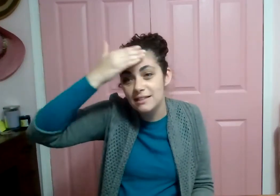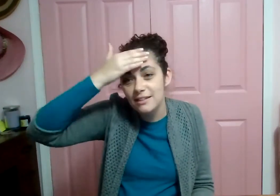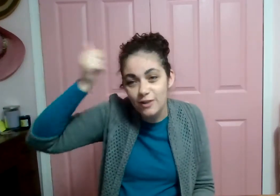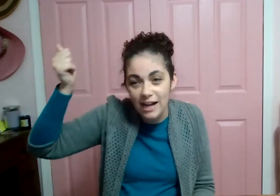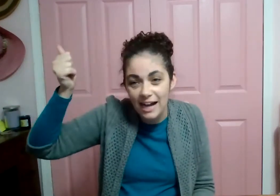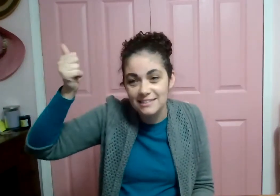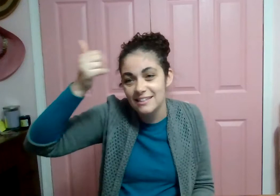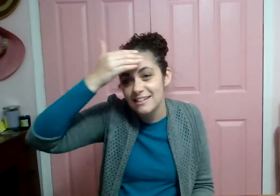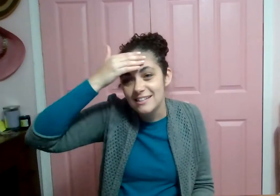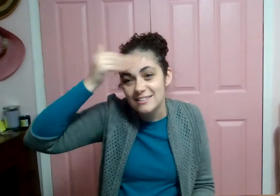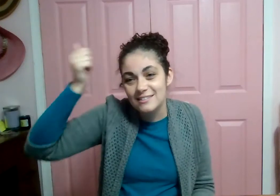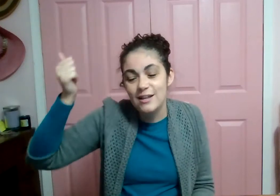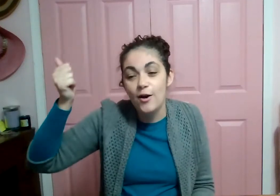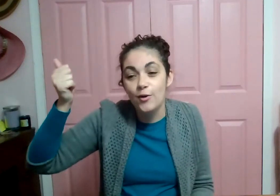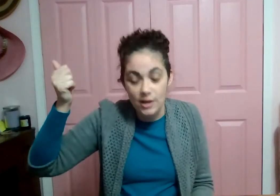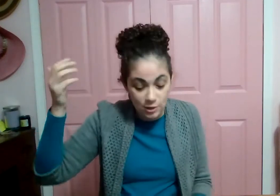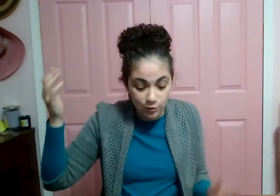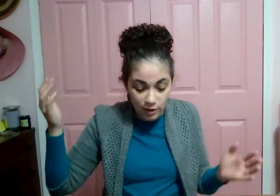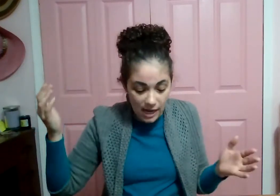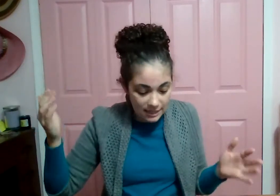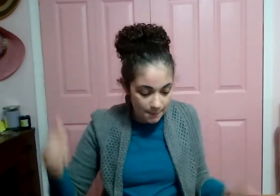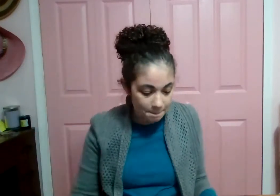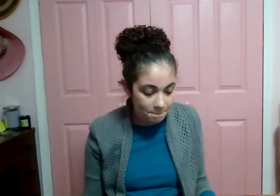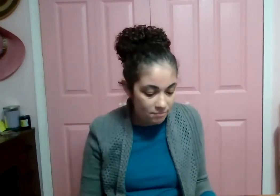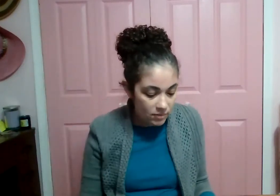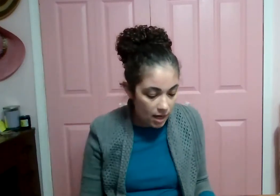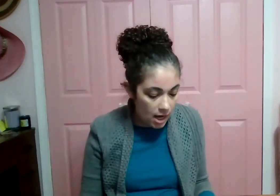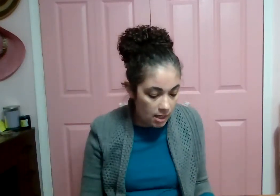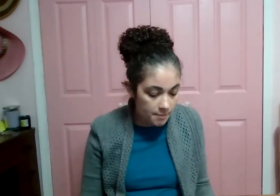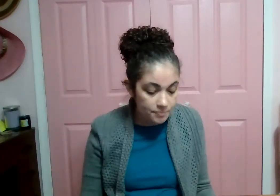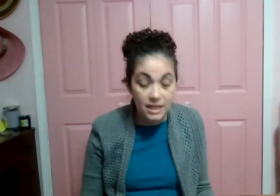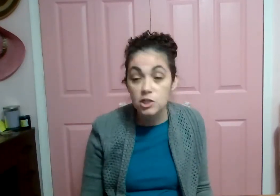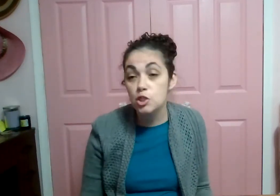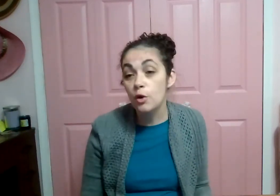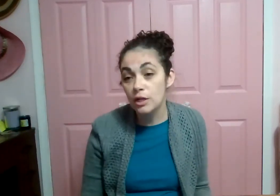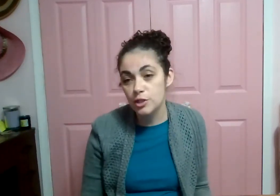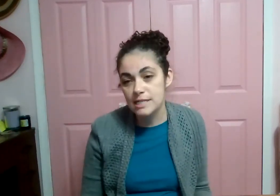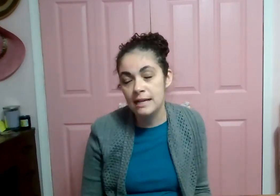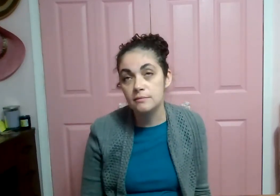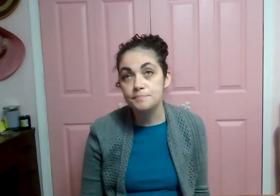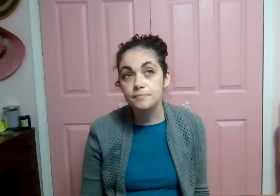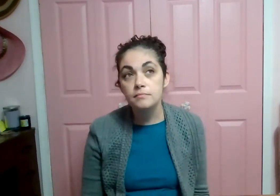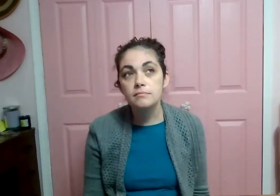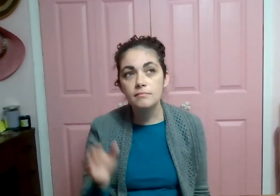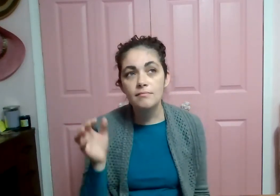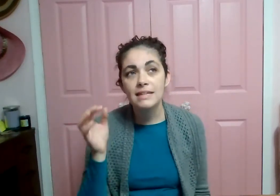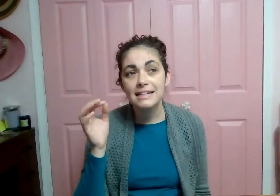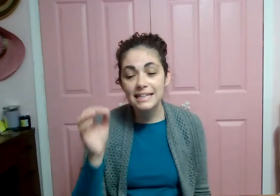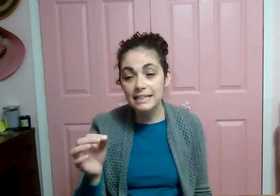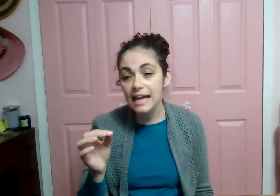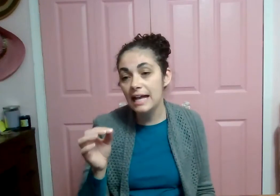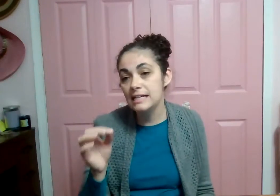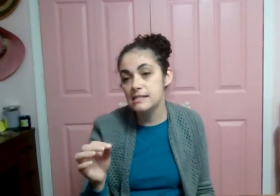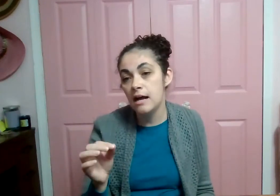completely forgot. So you forgot them. Don't understand. In